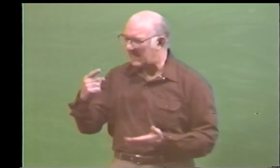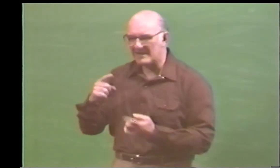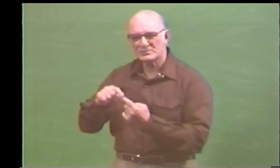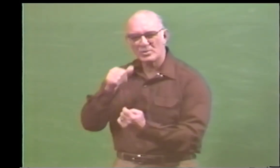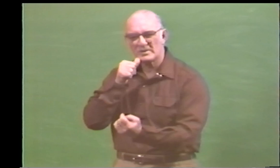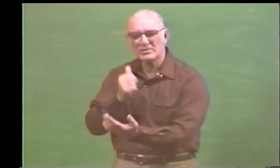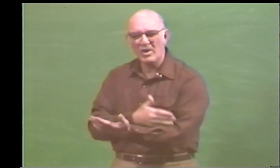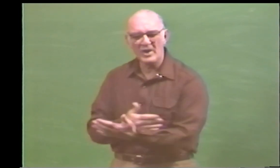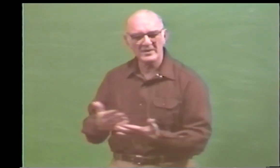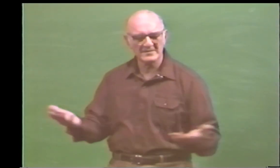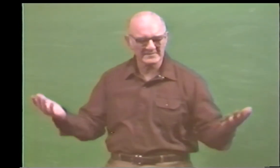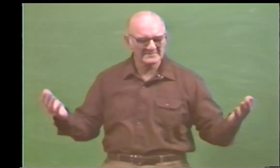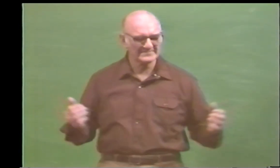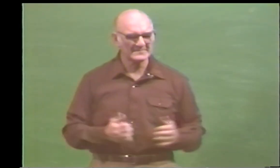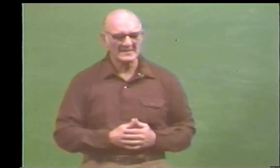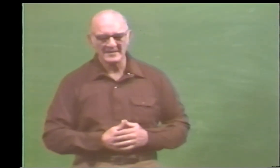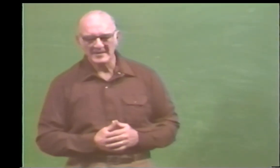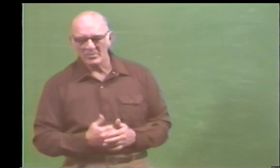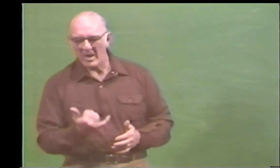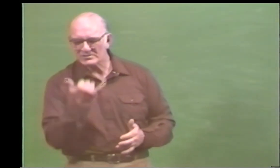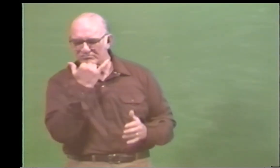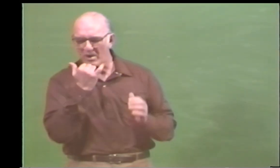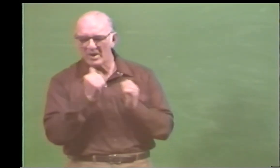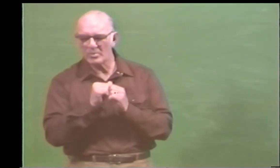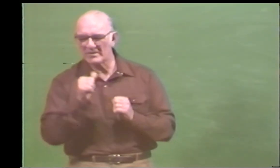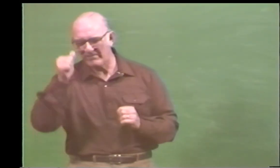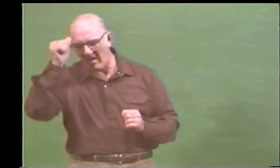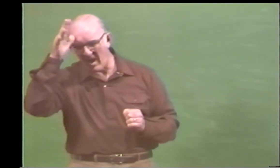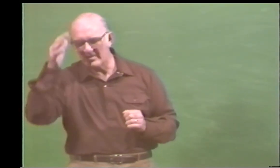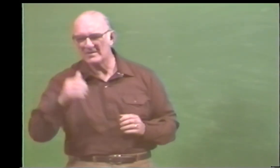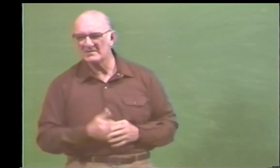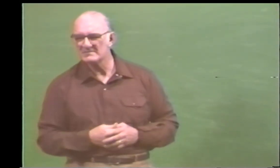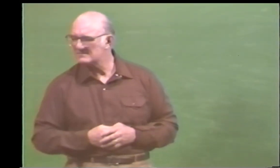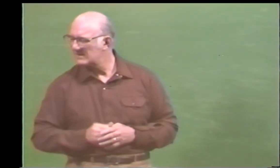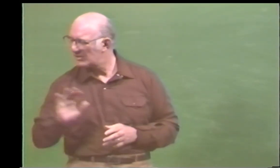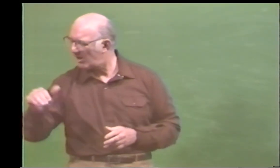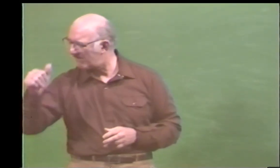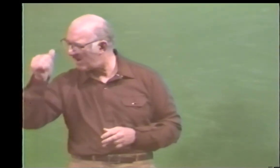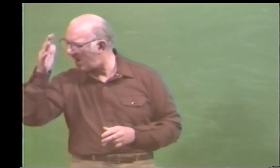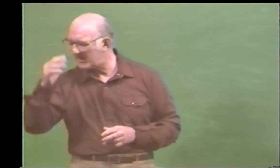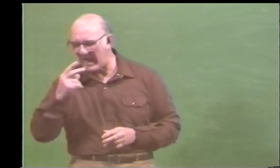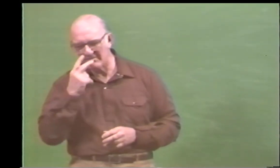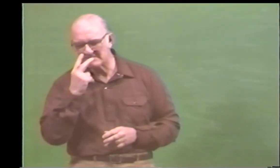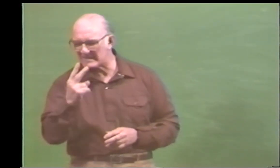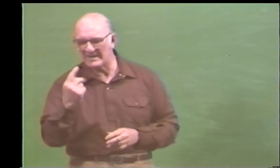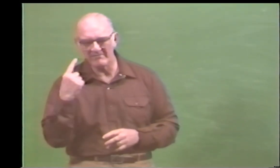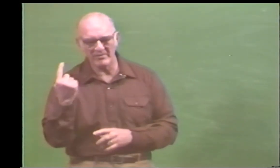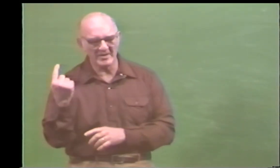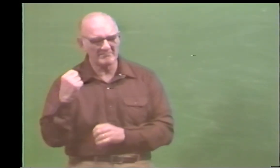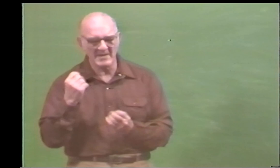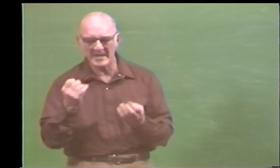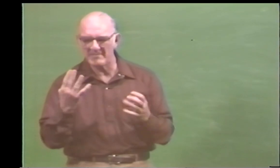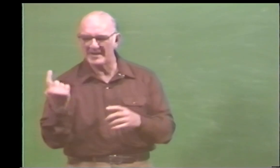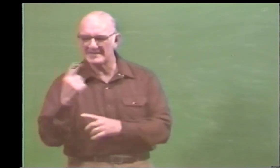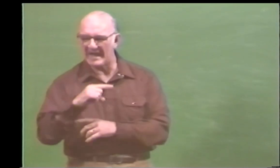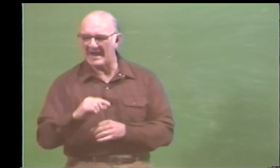says to the daughter, "What's wrong with father? Your father, I haven't seen him for many, many days.